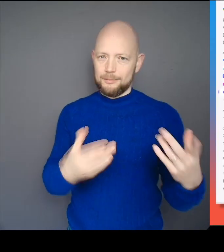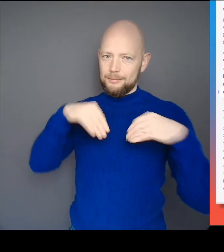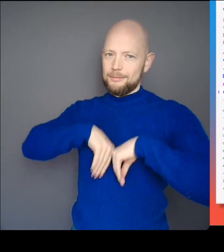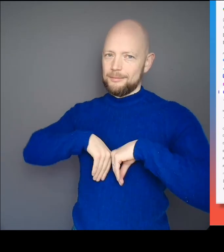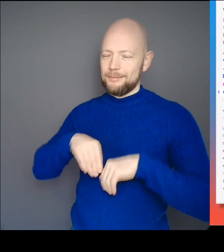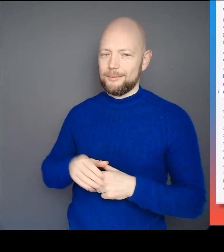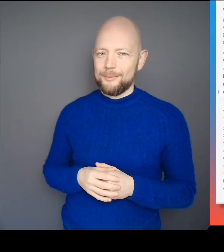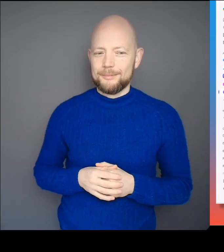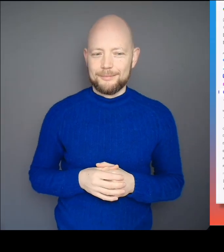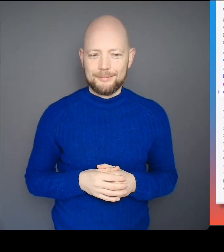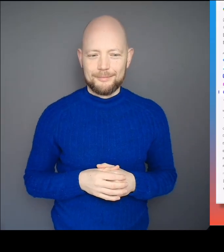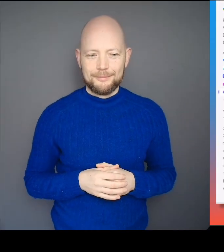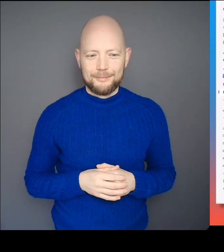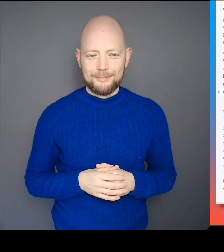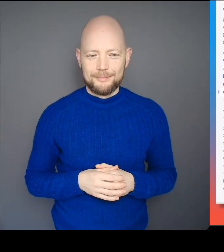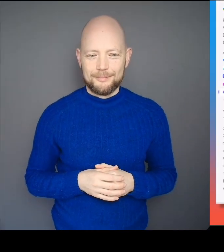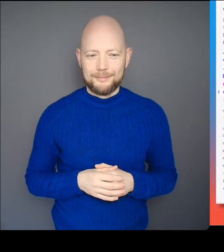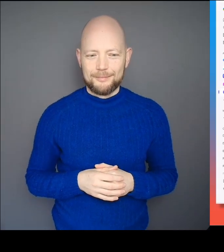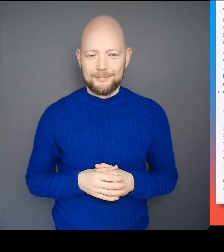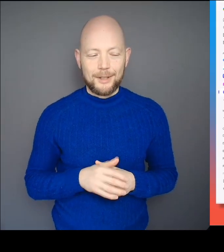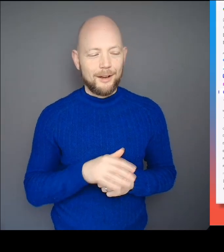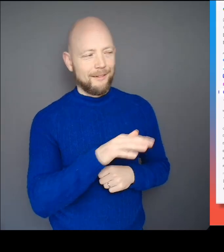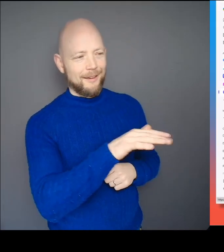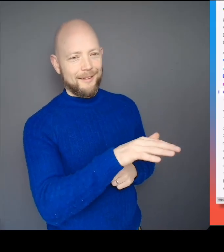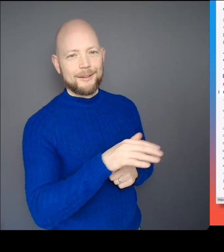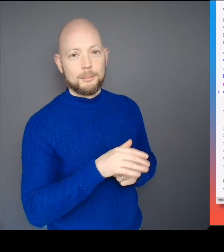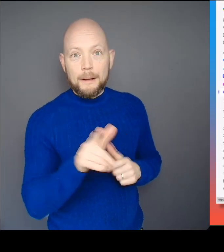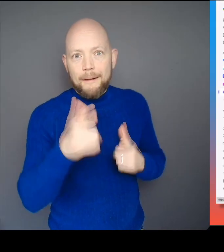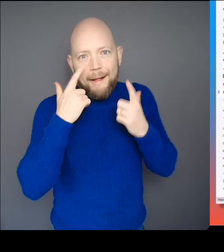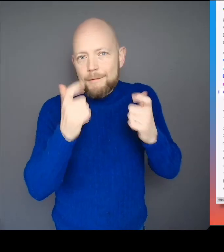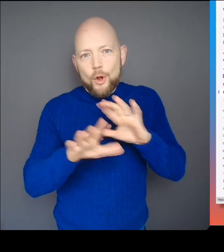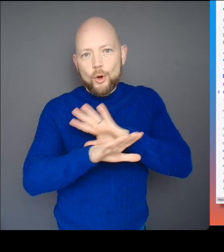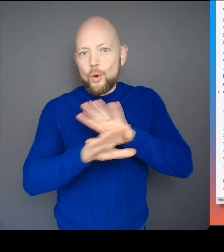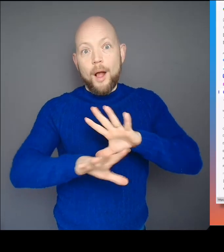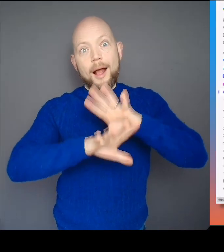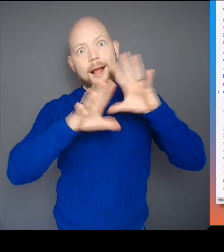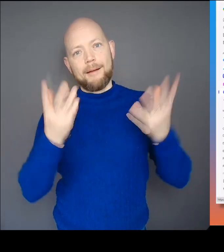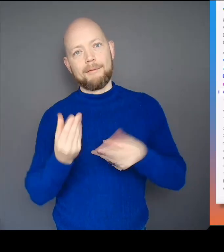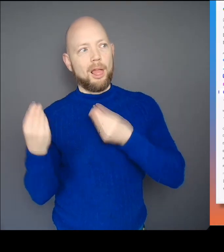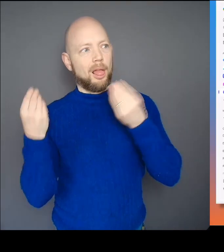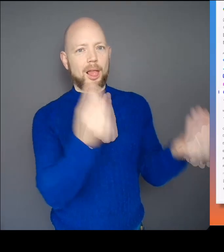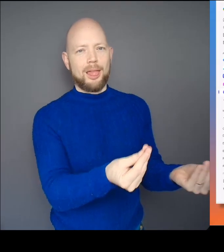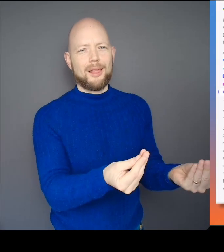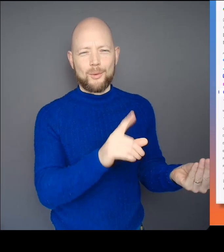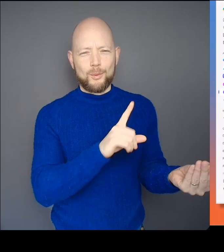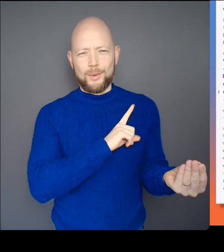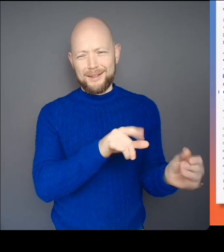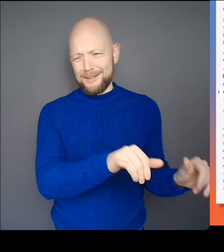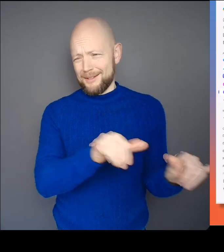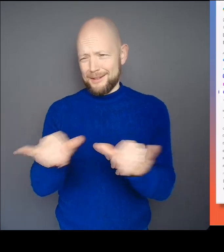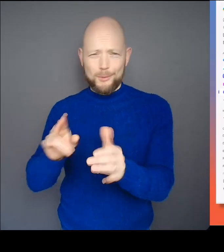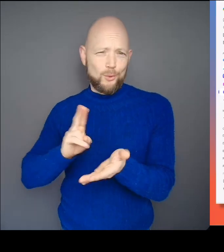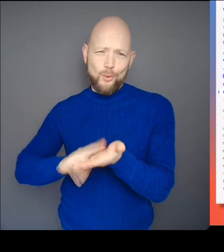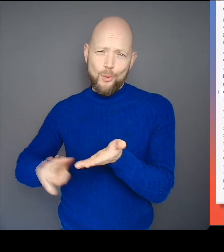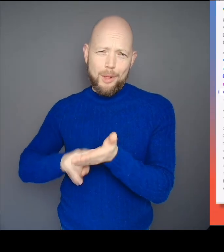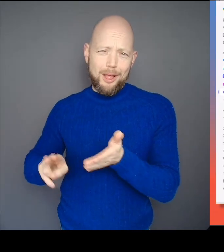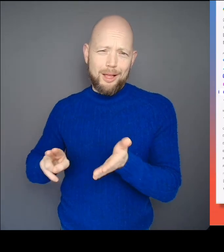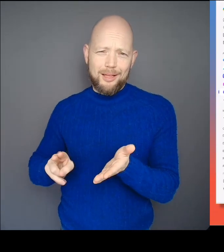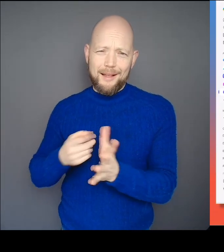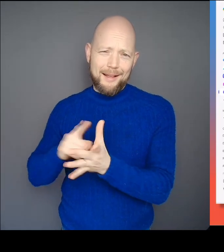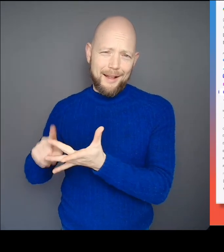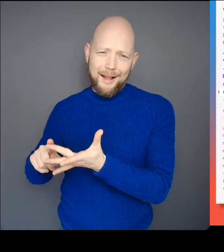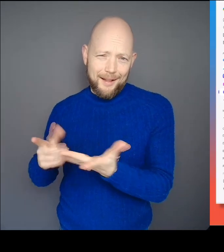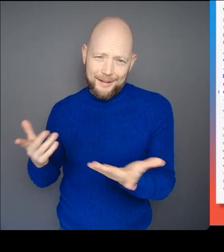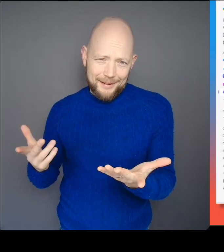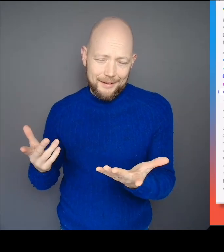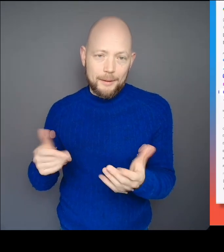So now what I've done is I've added that whole folder, and you can see that it's that folder. So just be careful. Don't add all of